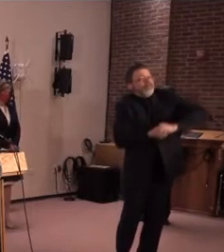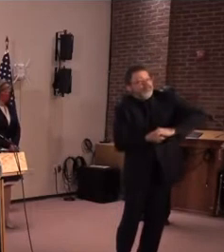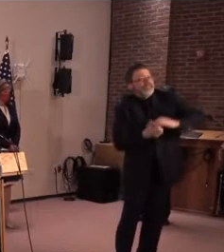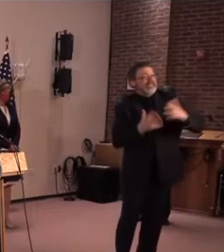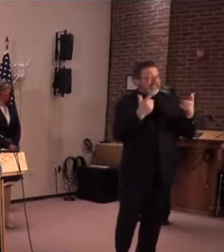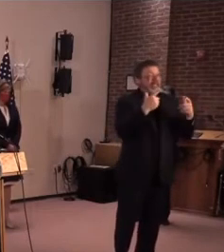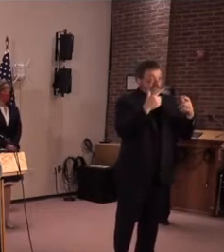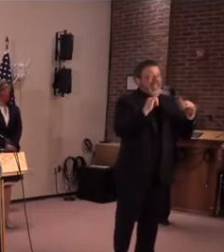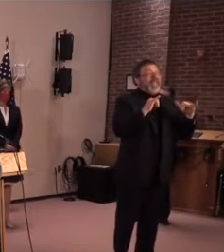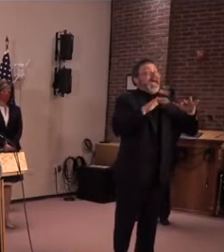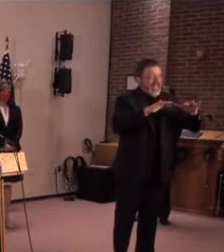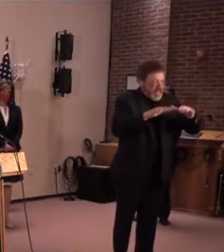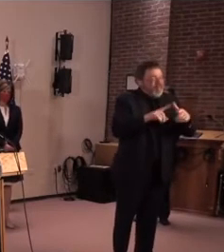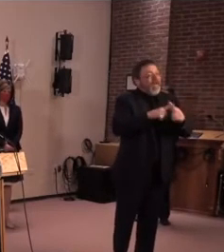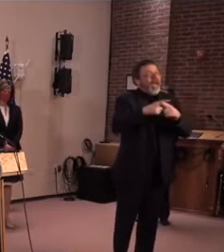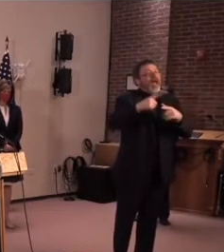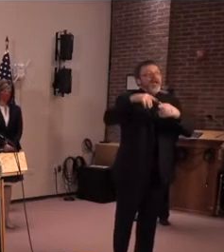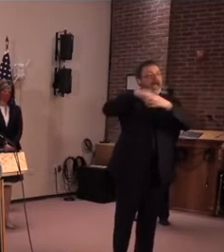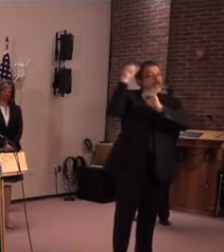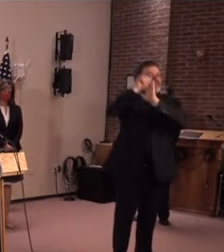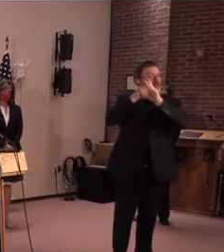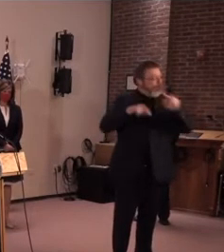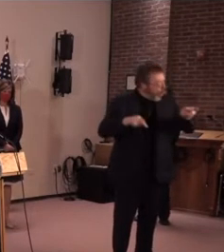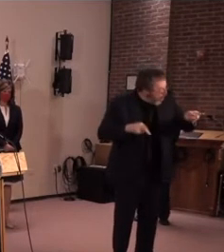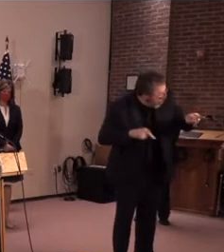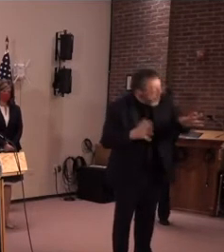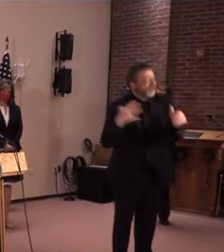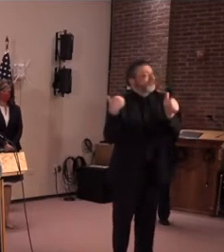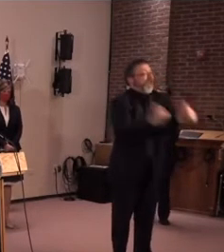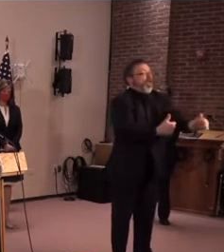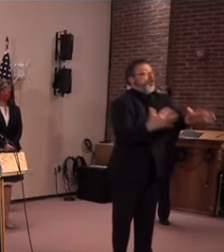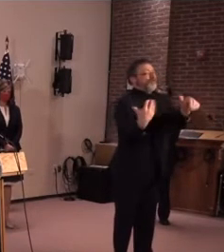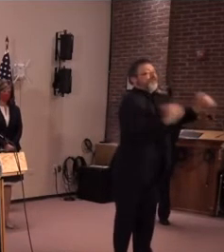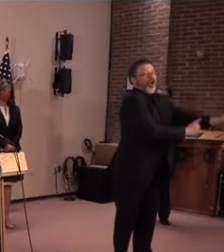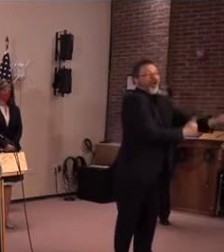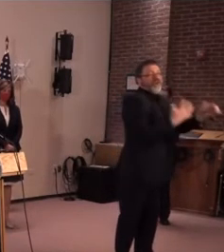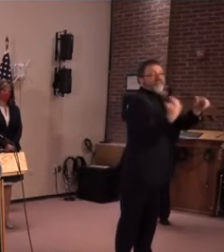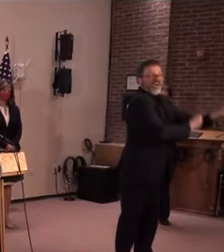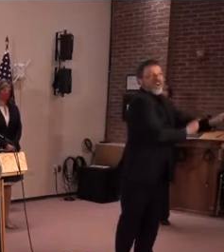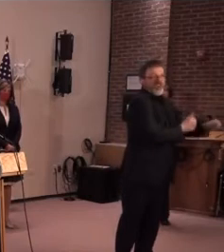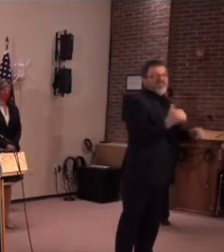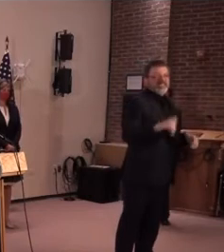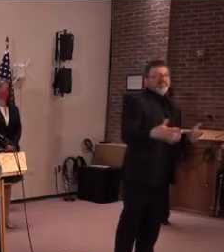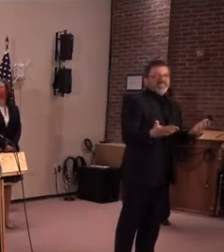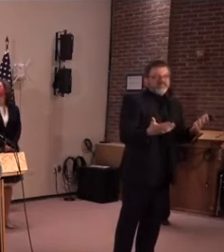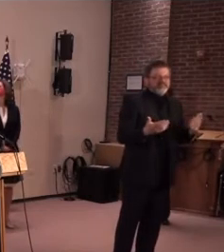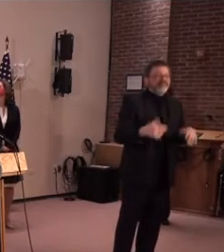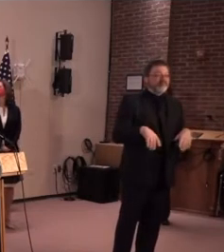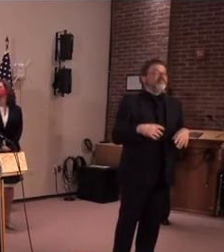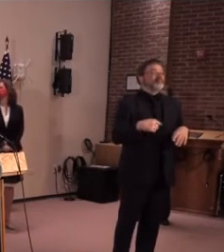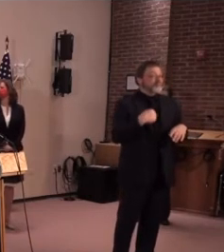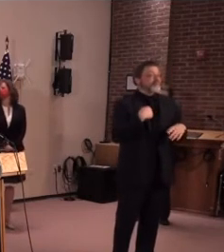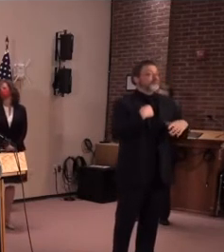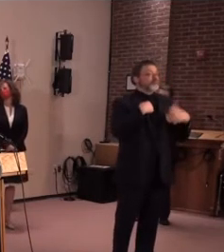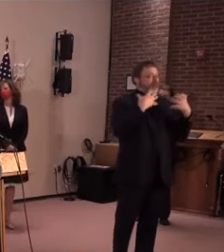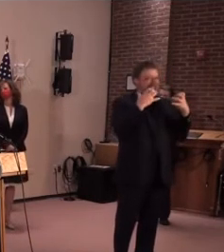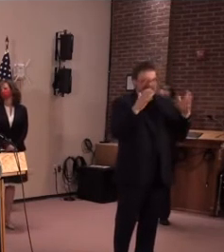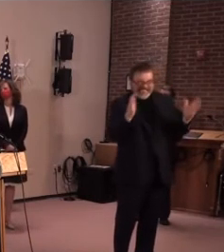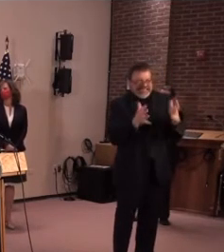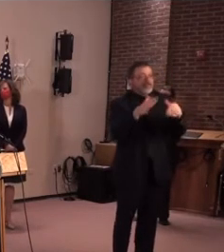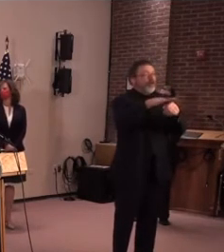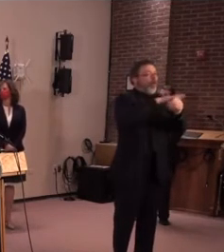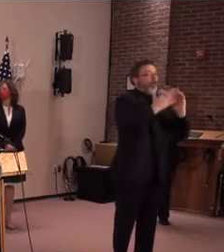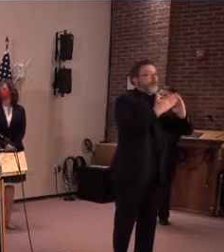to be able to take advantage of. By investing in our local communities and encouraging Vermonters to explore the